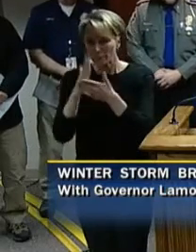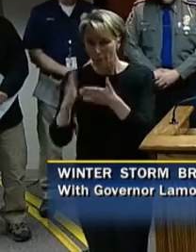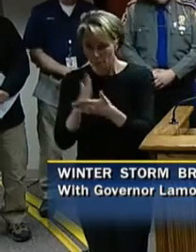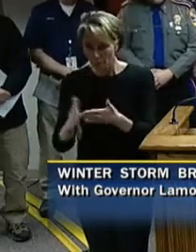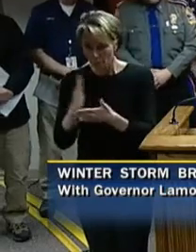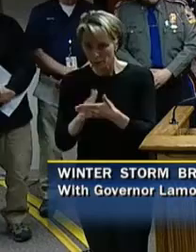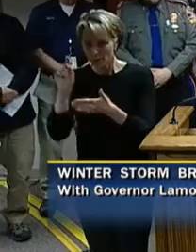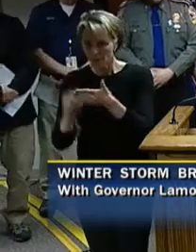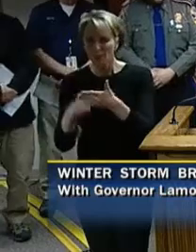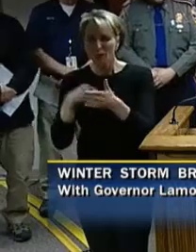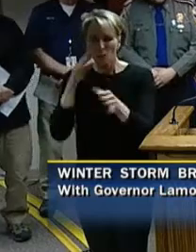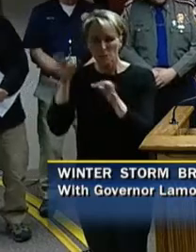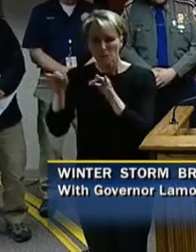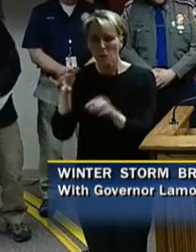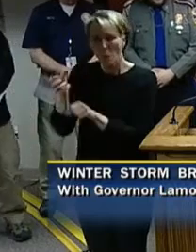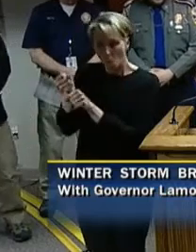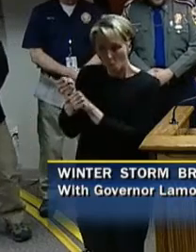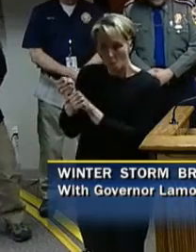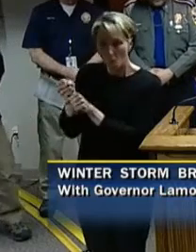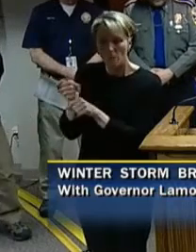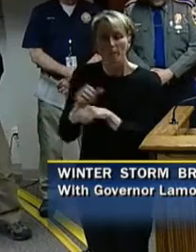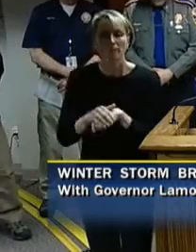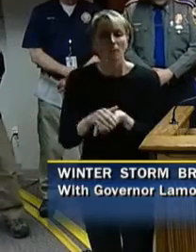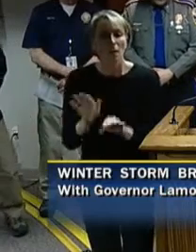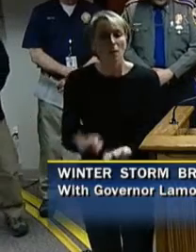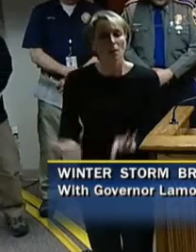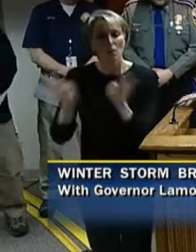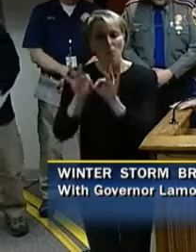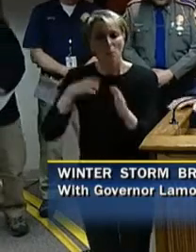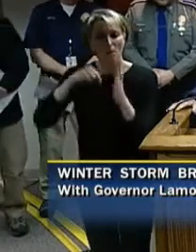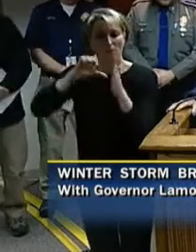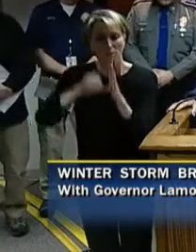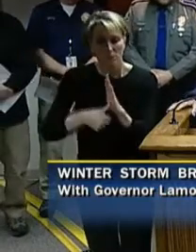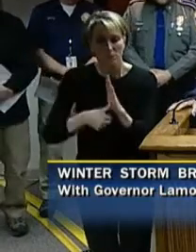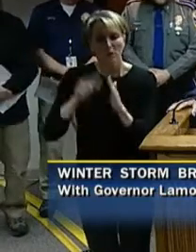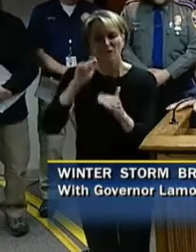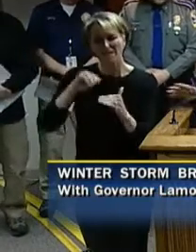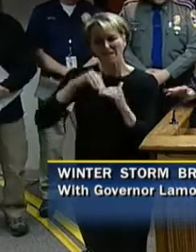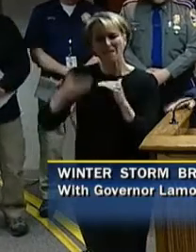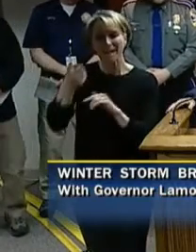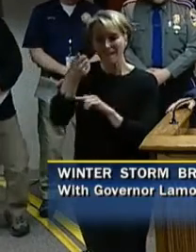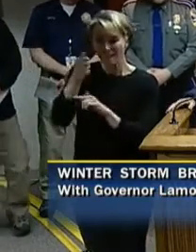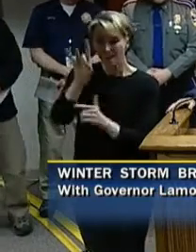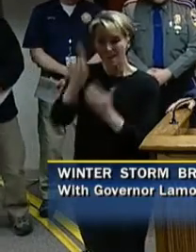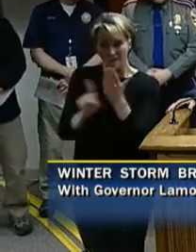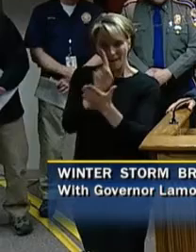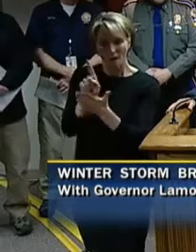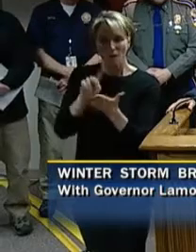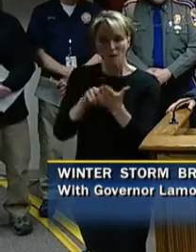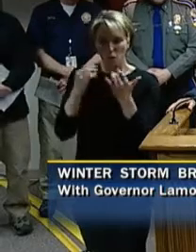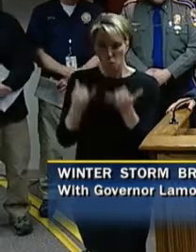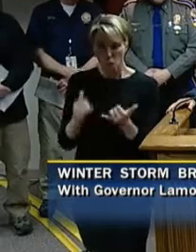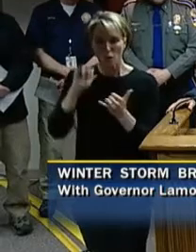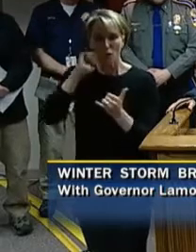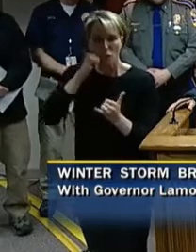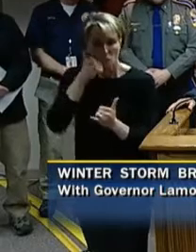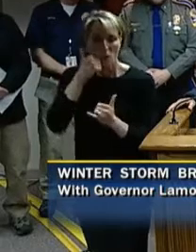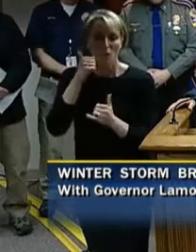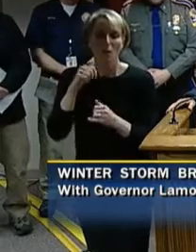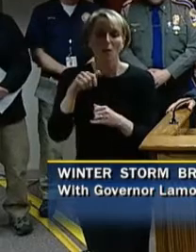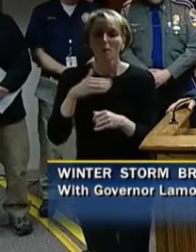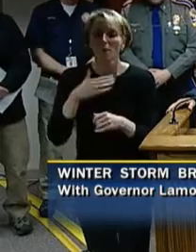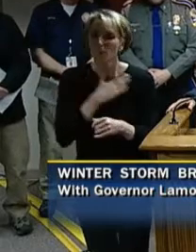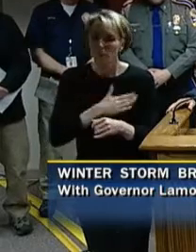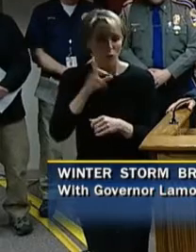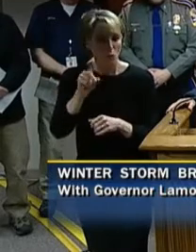house, if you don't have to go on the roads and the highways over the next 18 hours, don't. Because there's going to be heavy